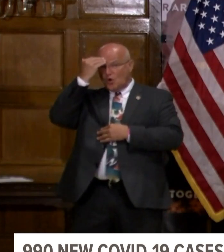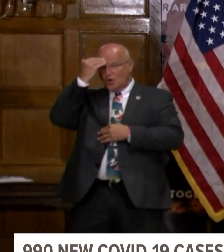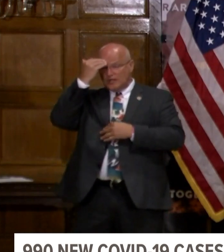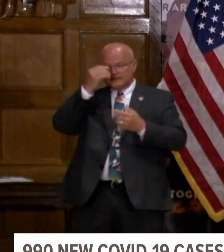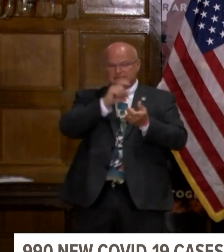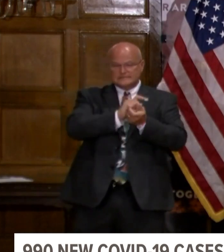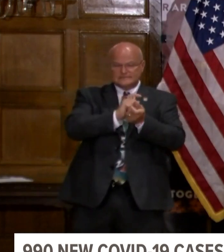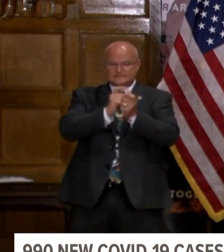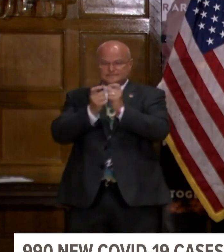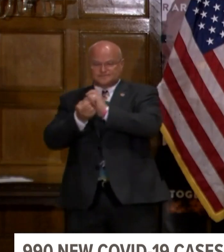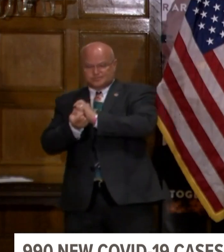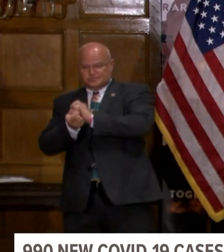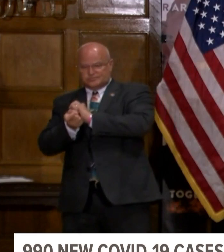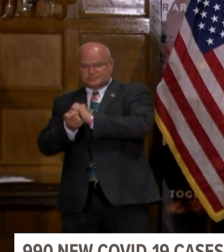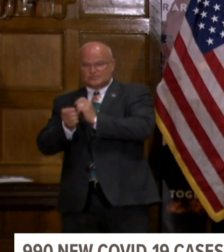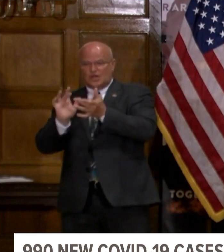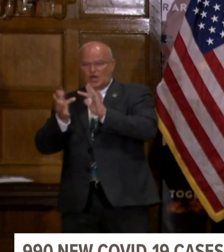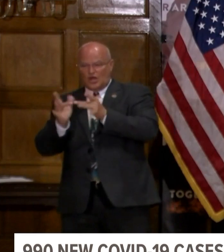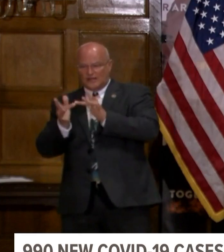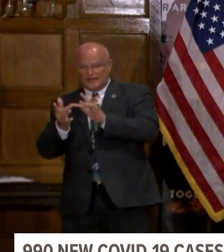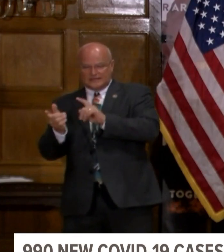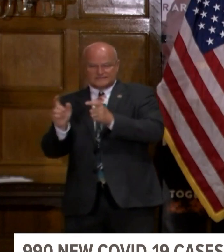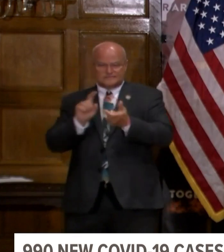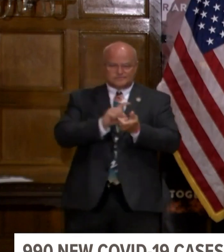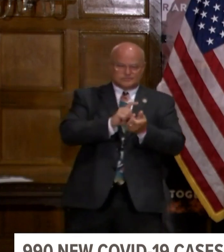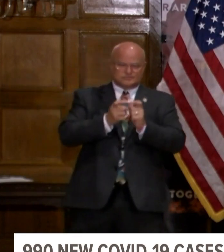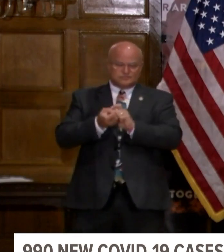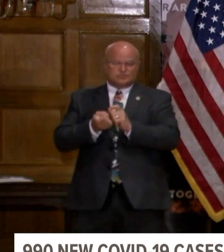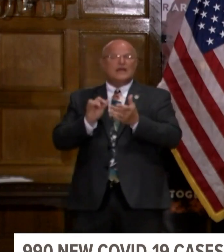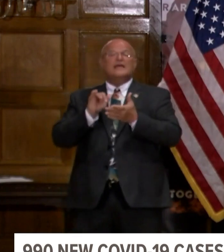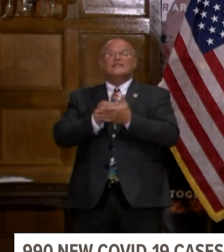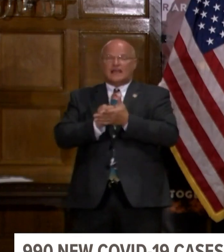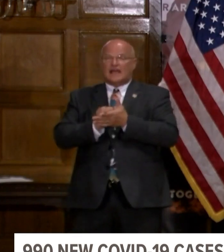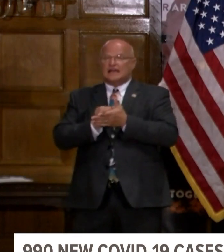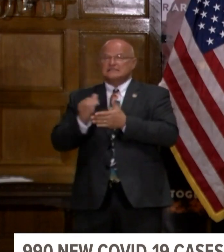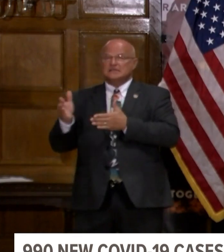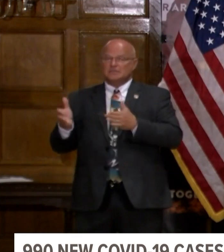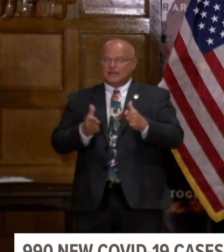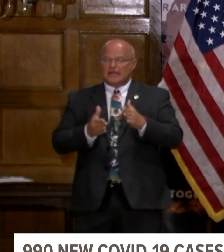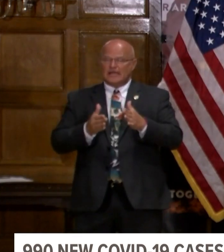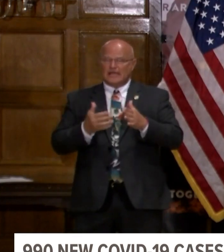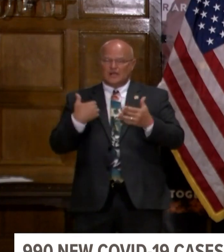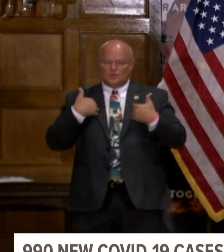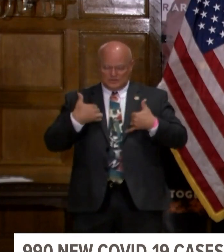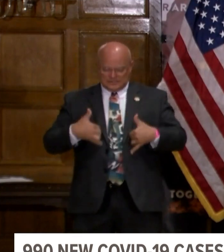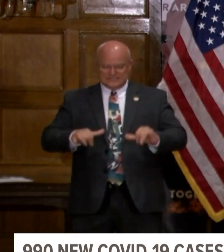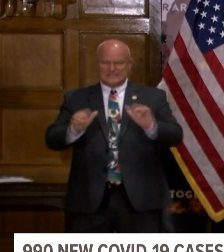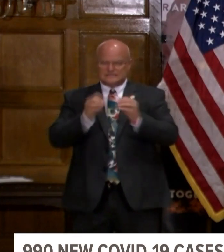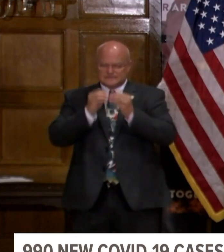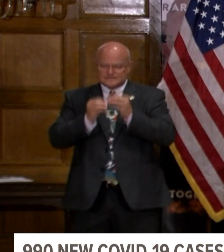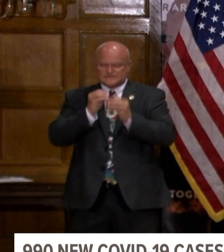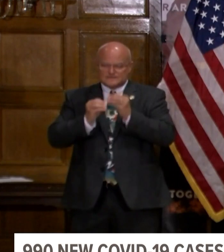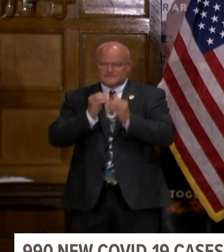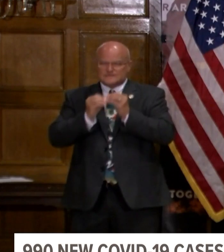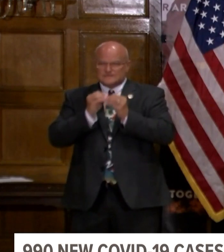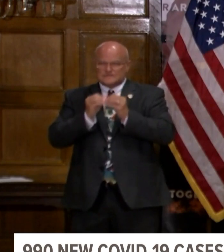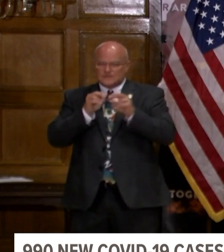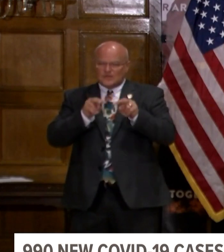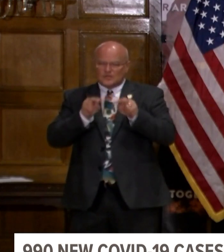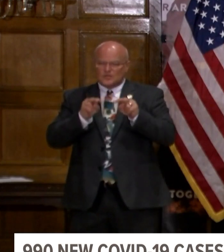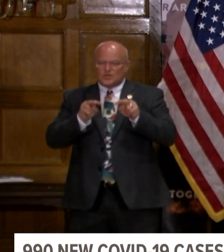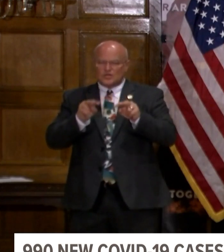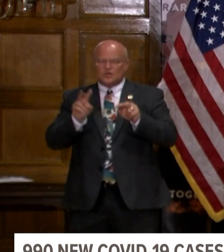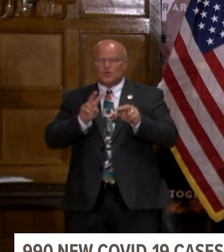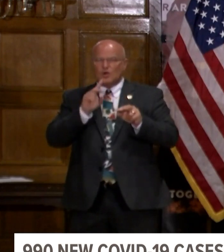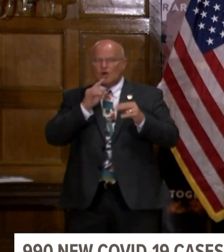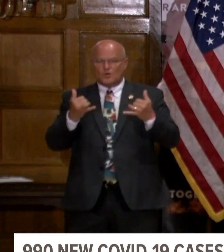to online from time to time this year. That's the game plan. We're going to continue to refine that and to look at where we are